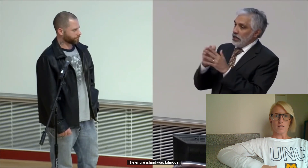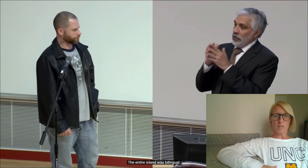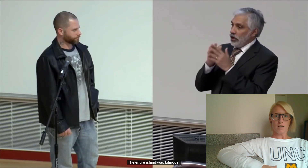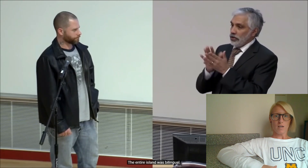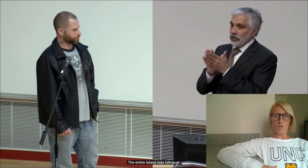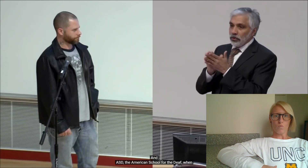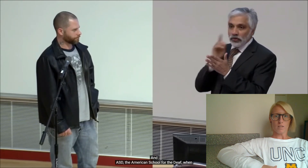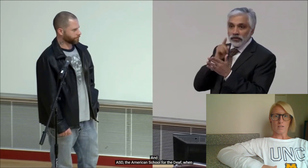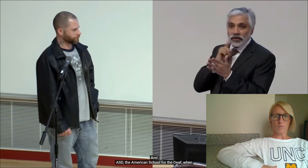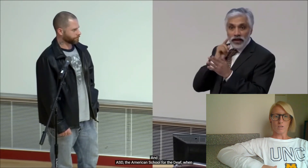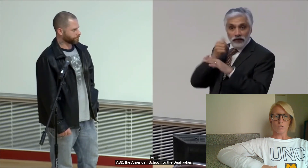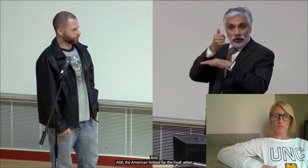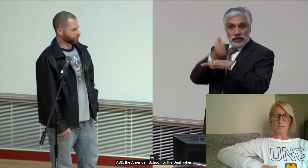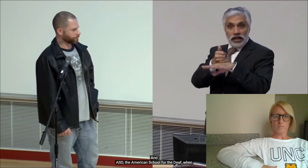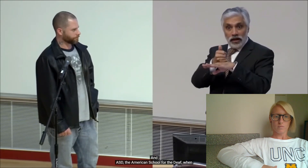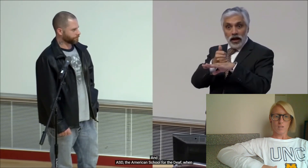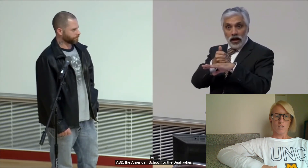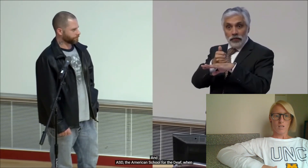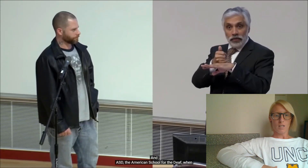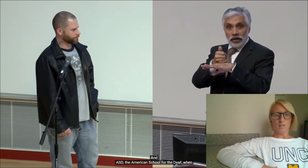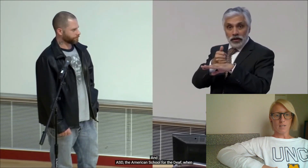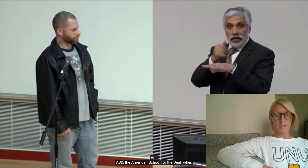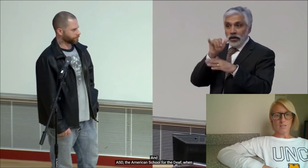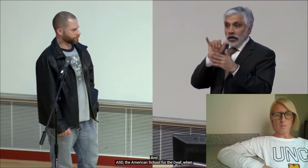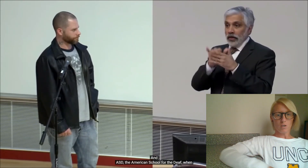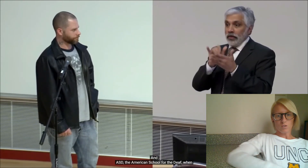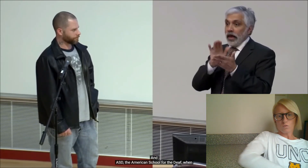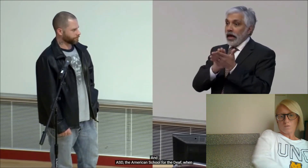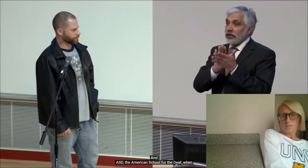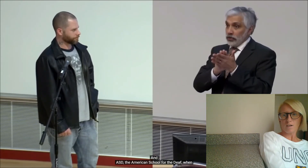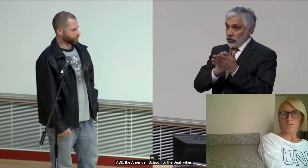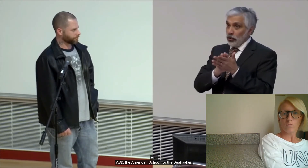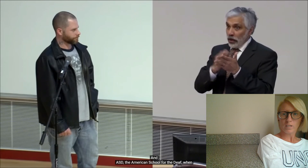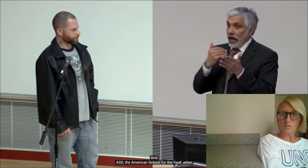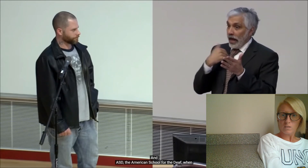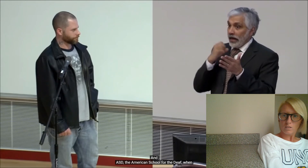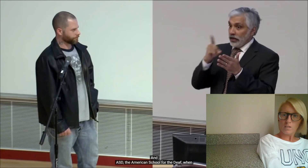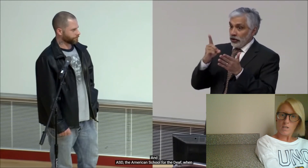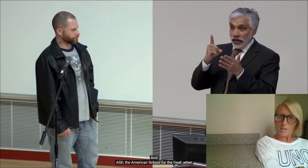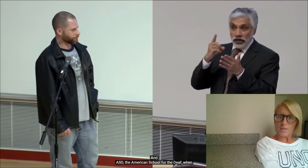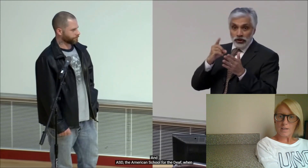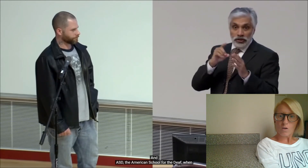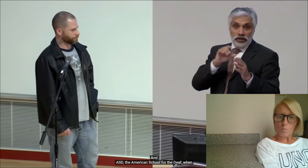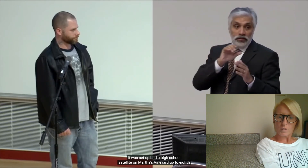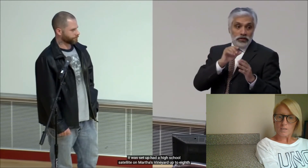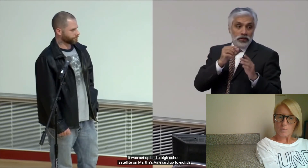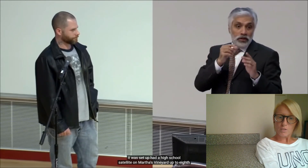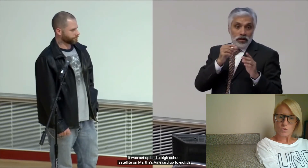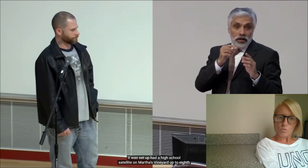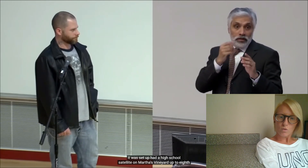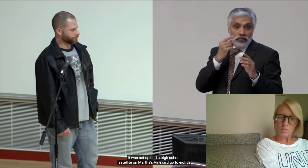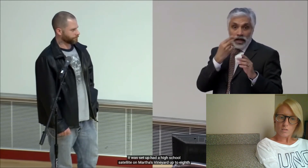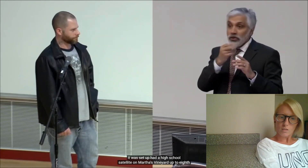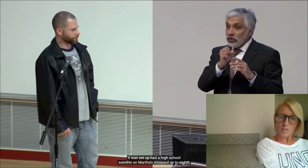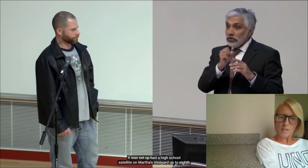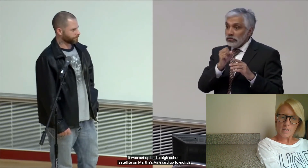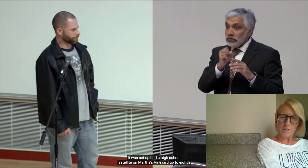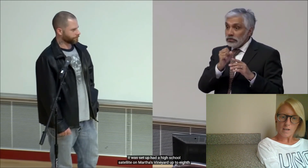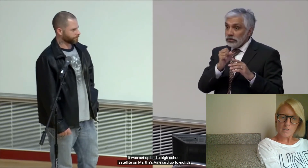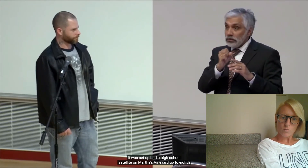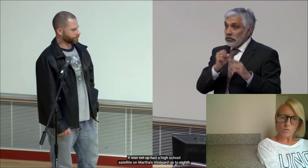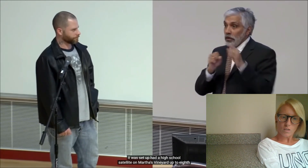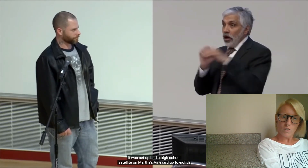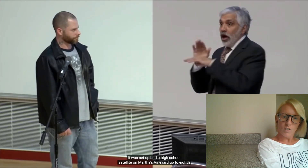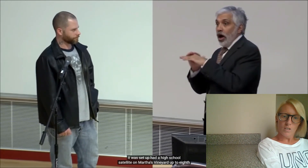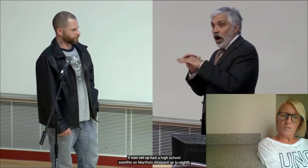was Everybody's bilingual. L1 language. And ASD, the American And School for the ASD, Deaf, American School for the Deaf, when it was opened set their up, school, had had